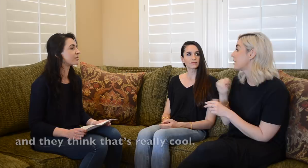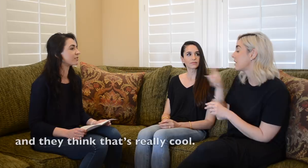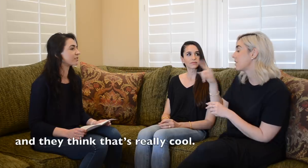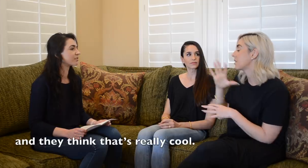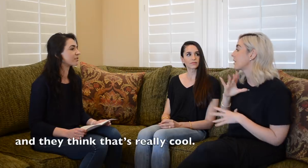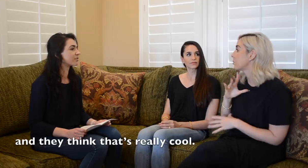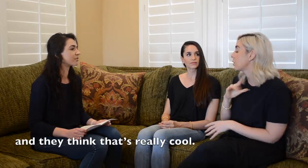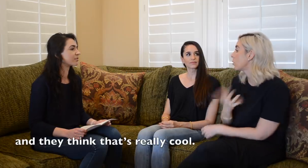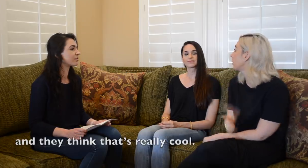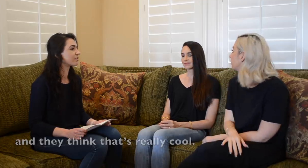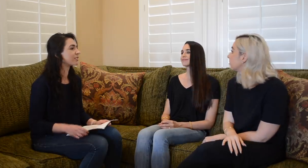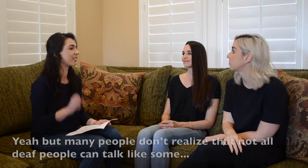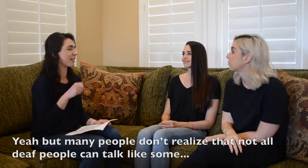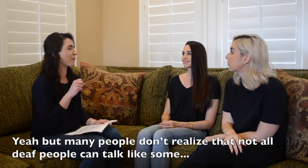and they think that that's really cool.